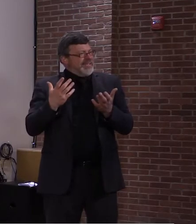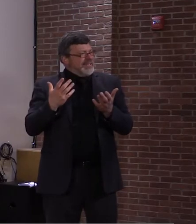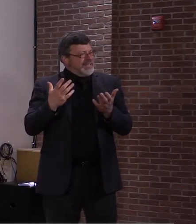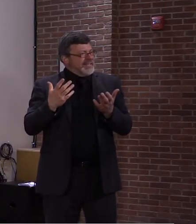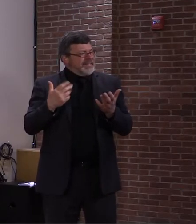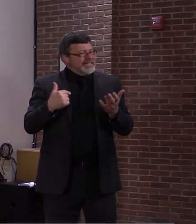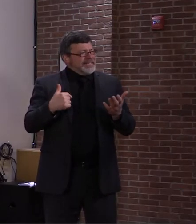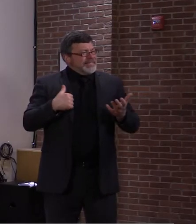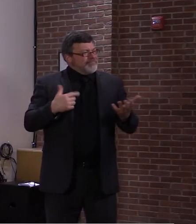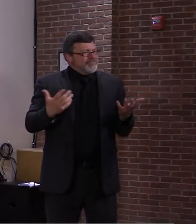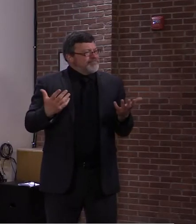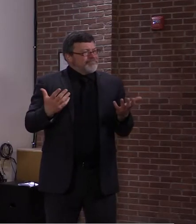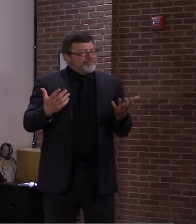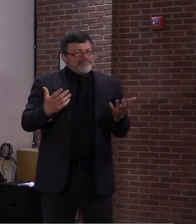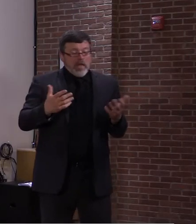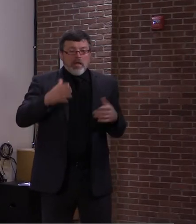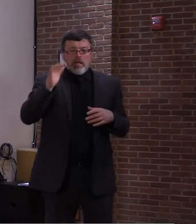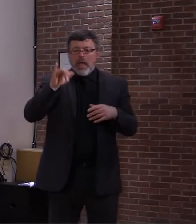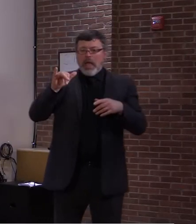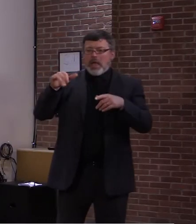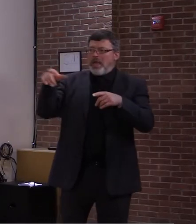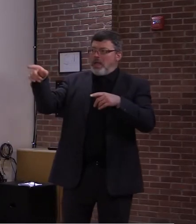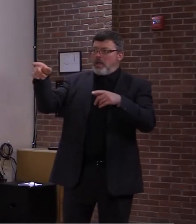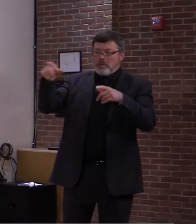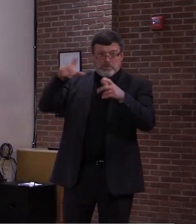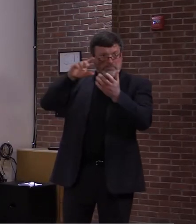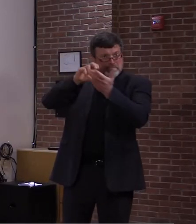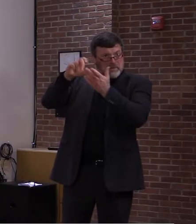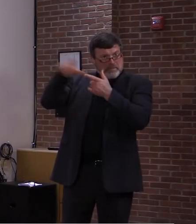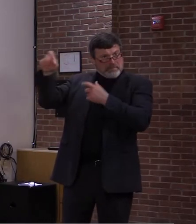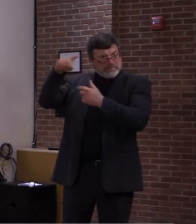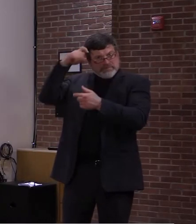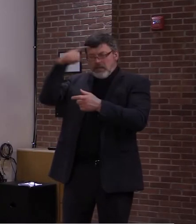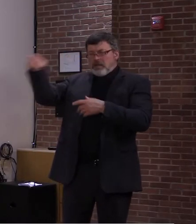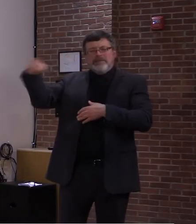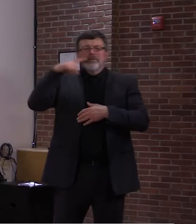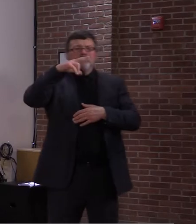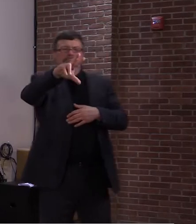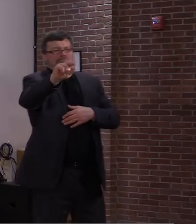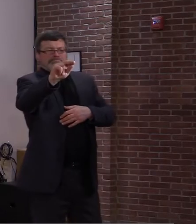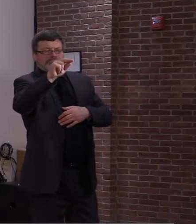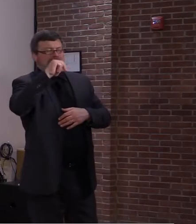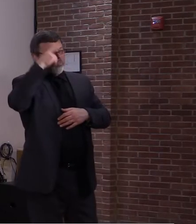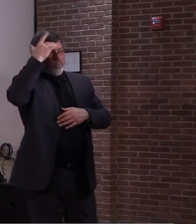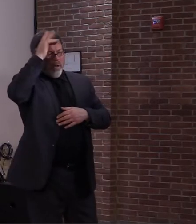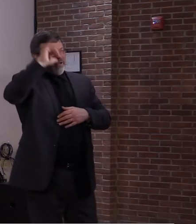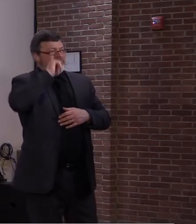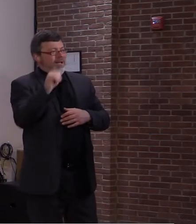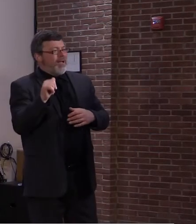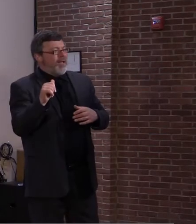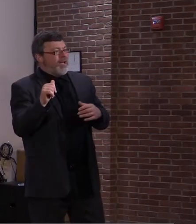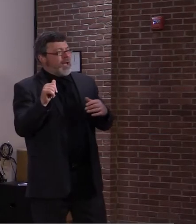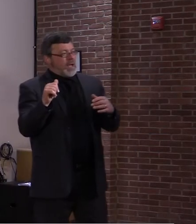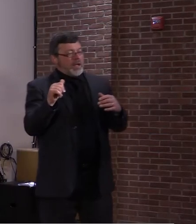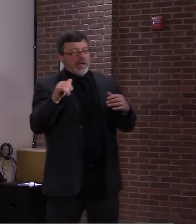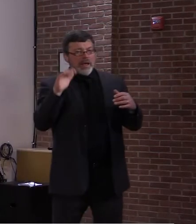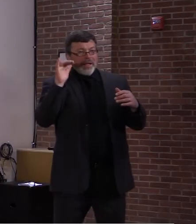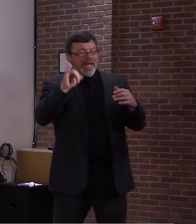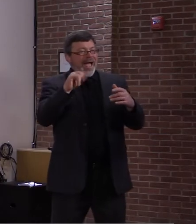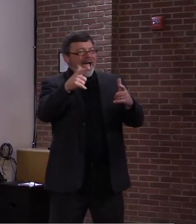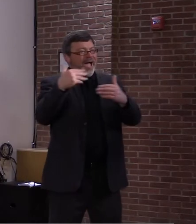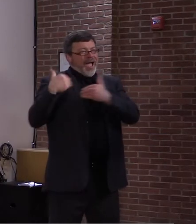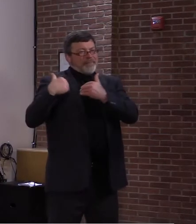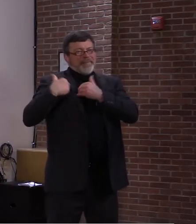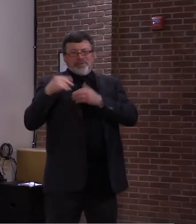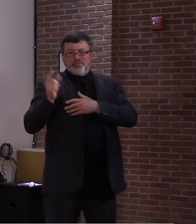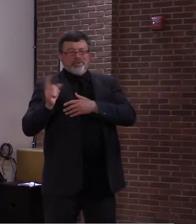quite there. And it really does circumvent in some respects what I'm asking for. And I'm just asking for